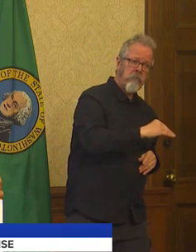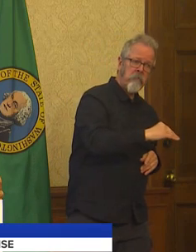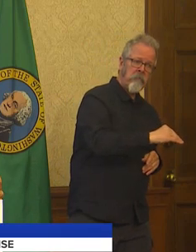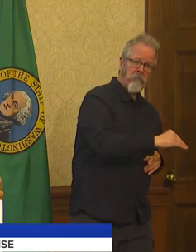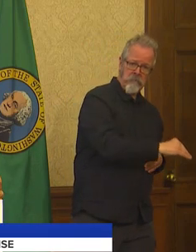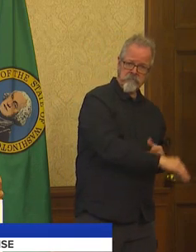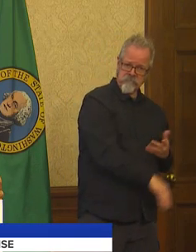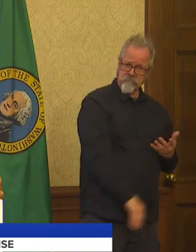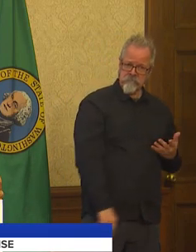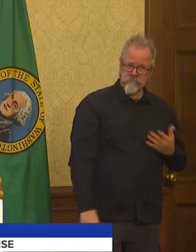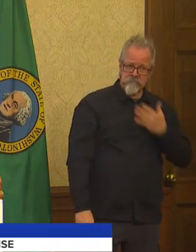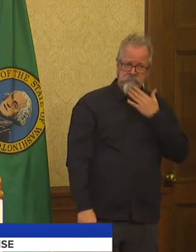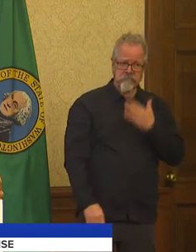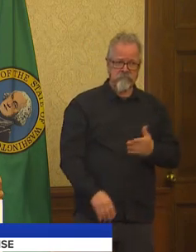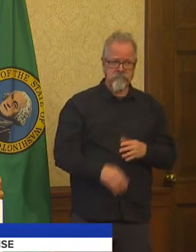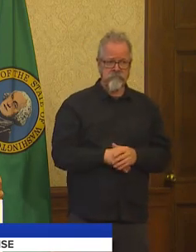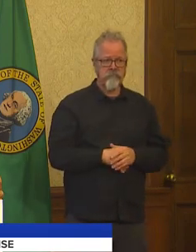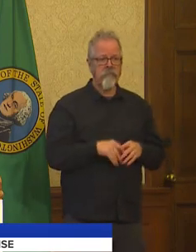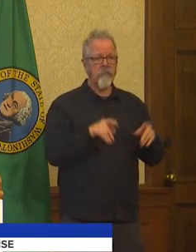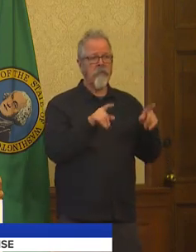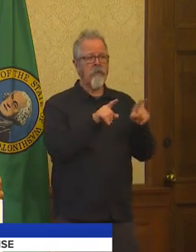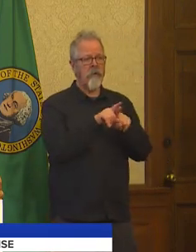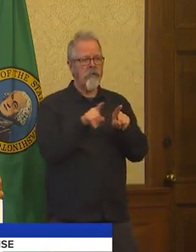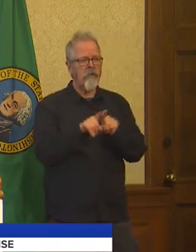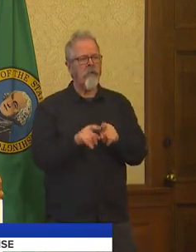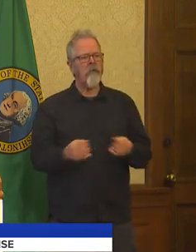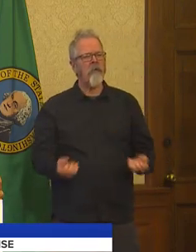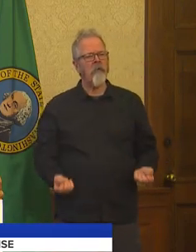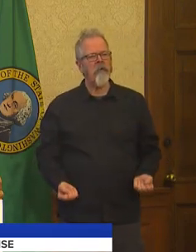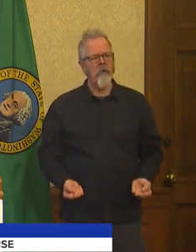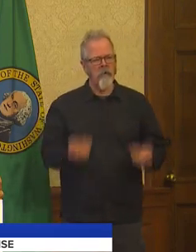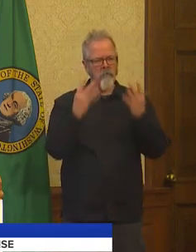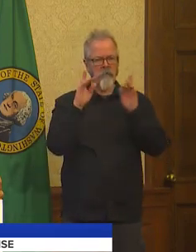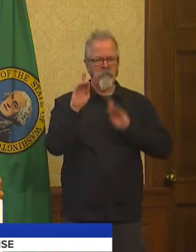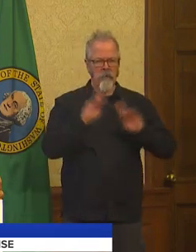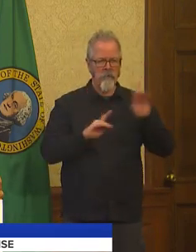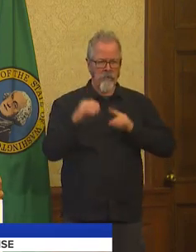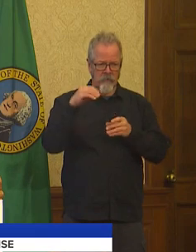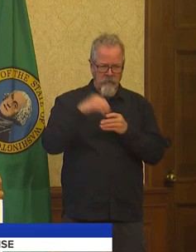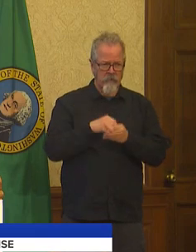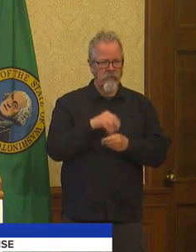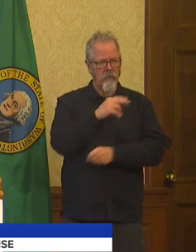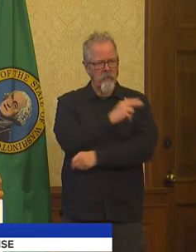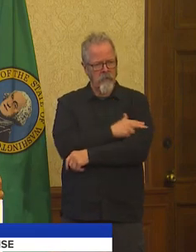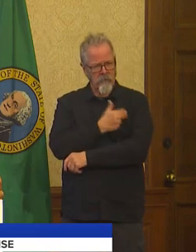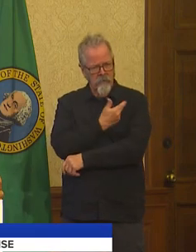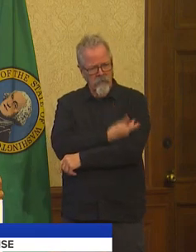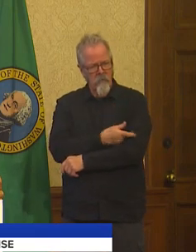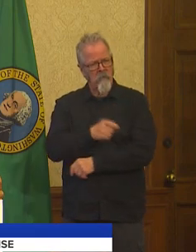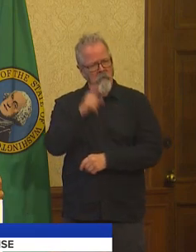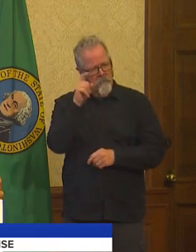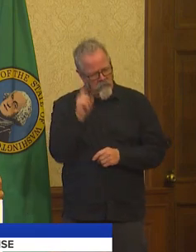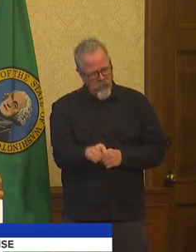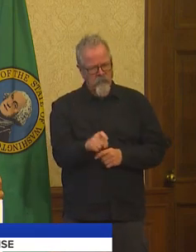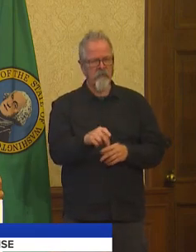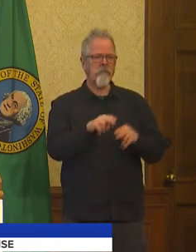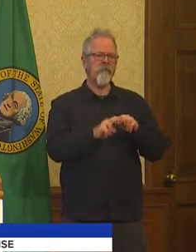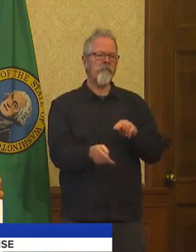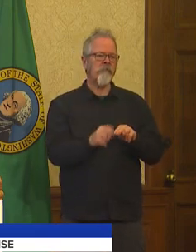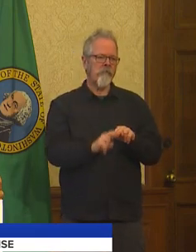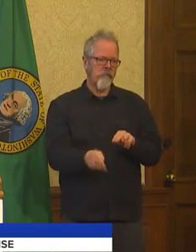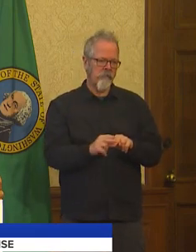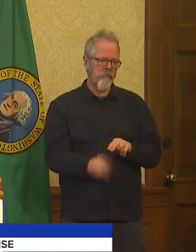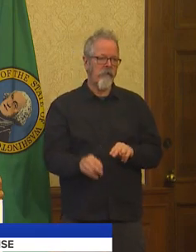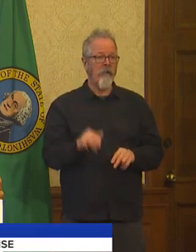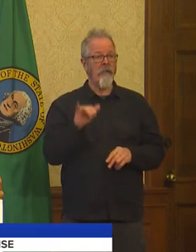low, because that's what predicts fatalities and predicts eventual potential surge in your hospital. All of those